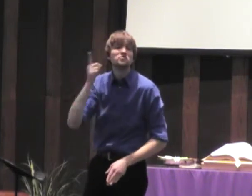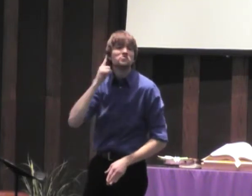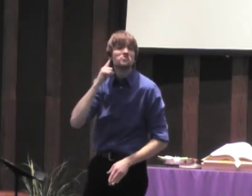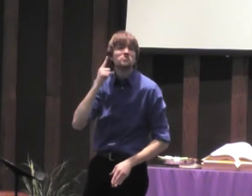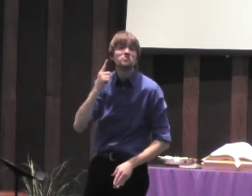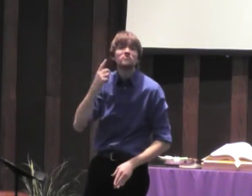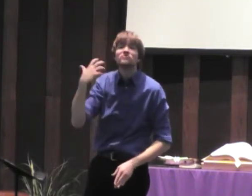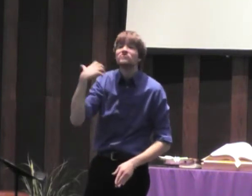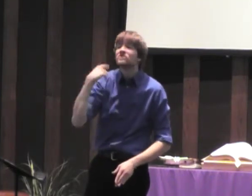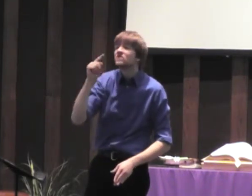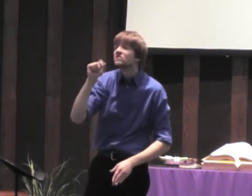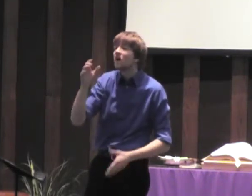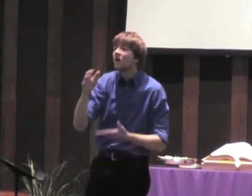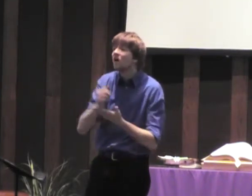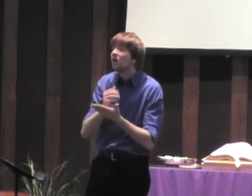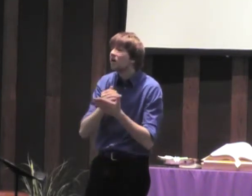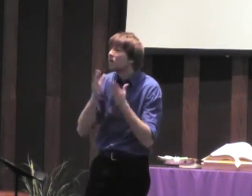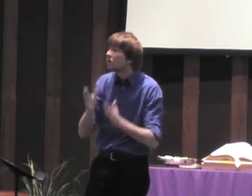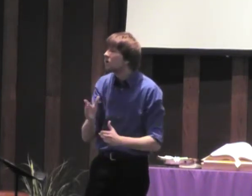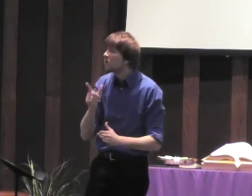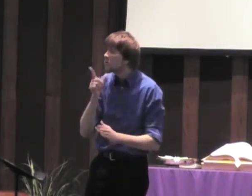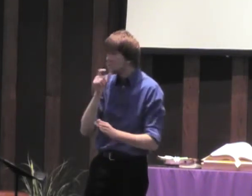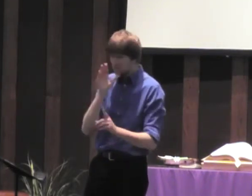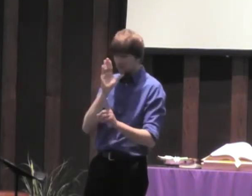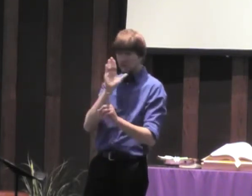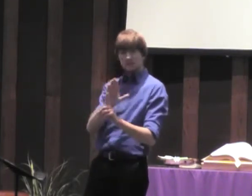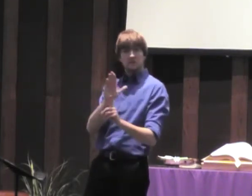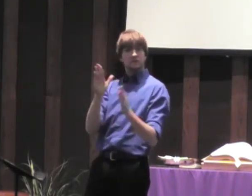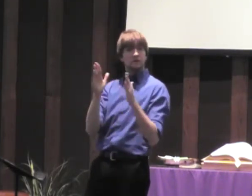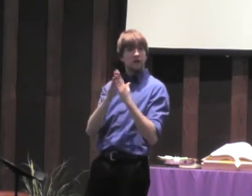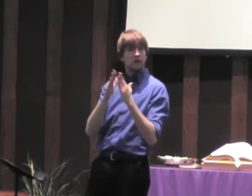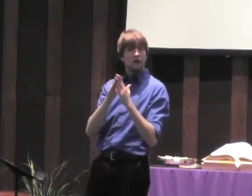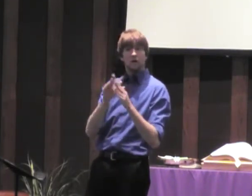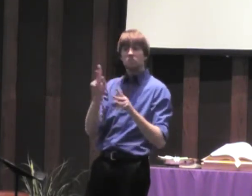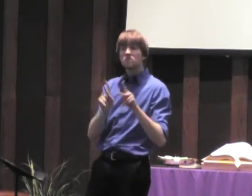I bet you have never heard of a chief tax collector